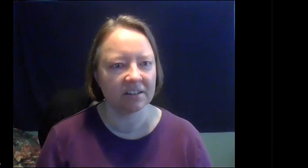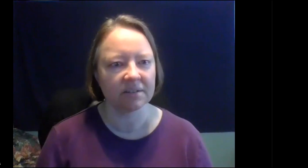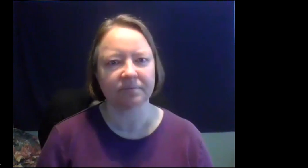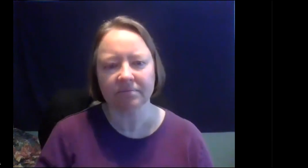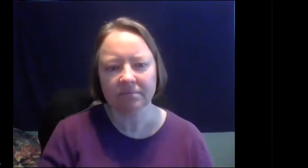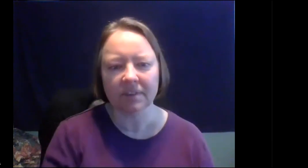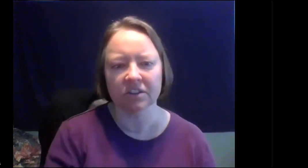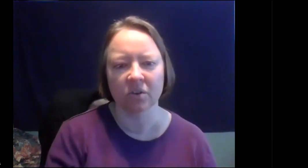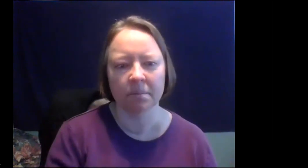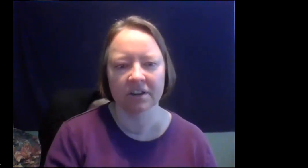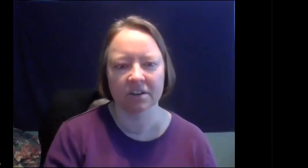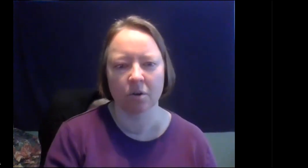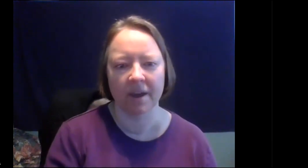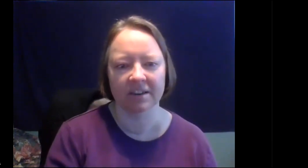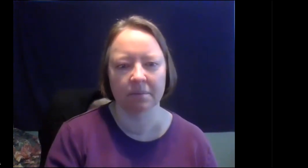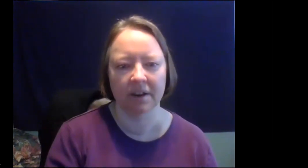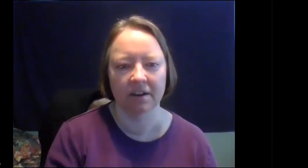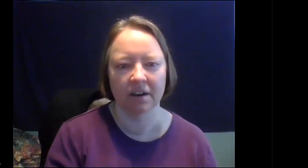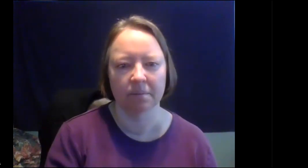signs. So I'm going to go back to my